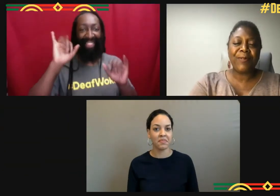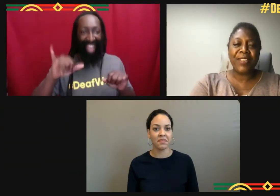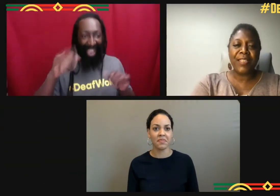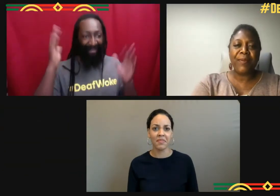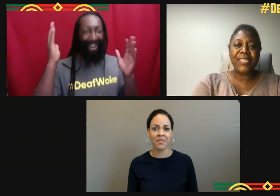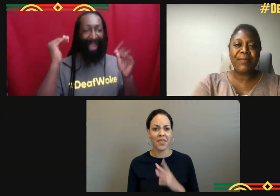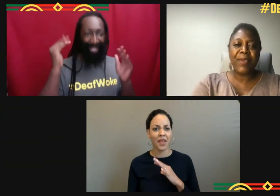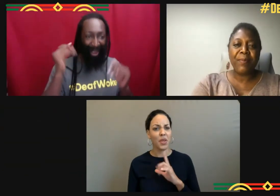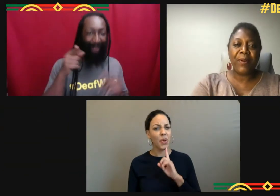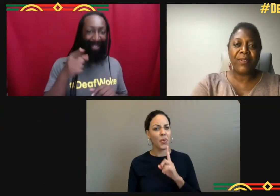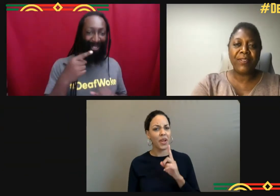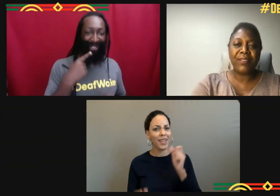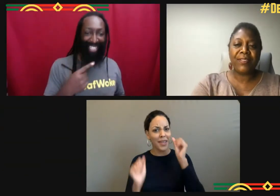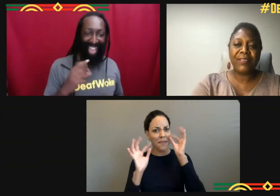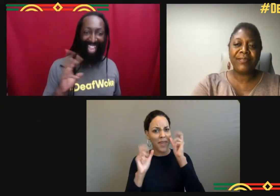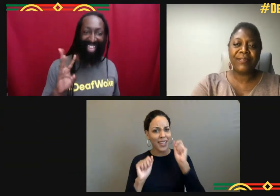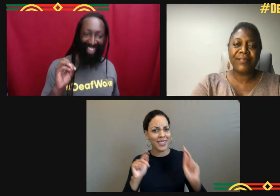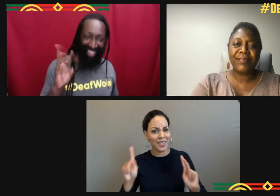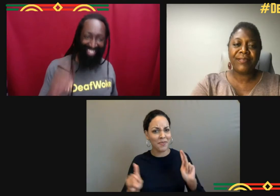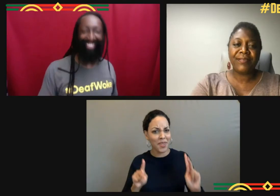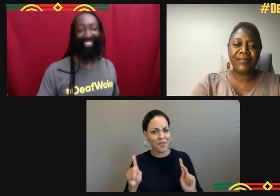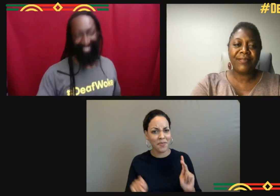Those are really amazing people.